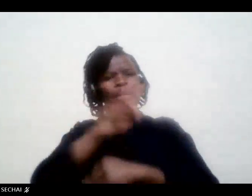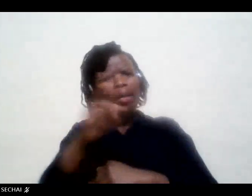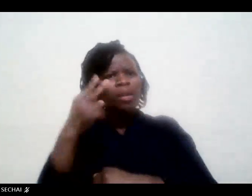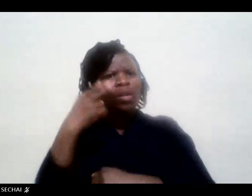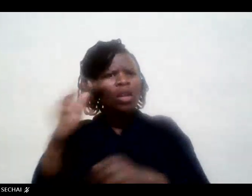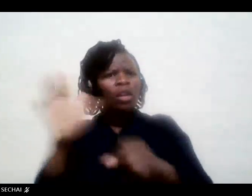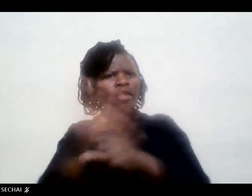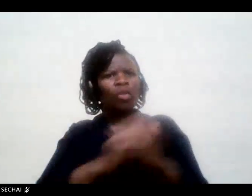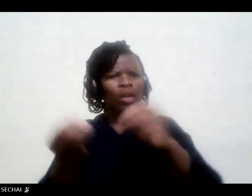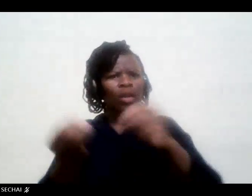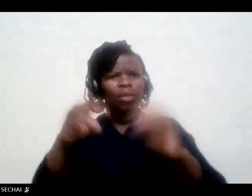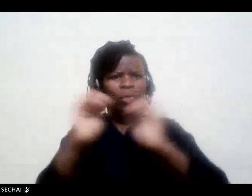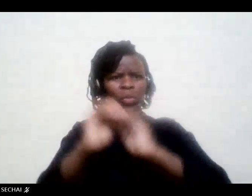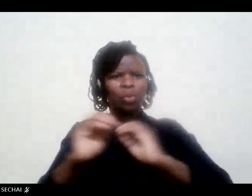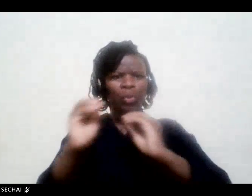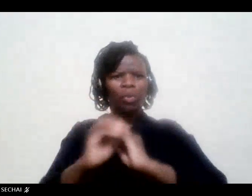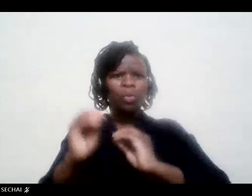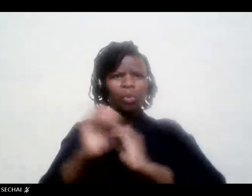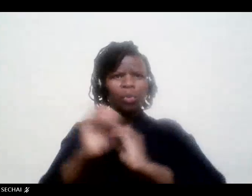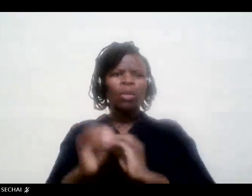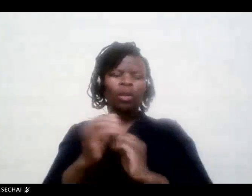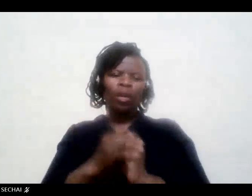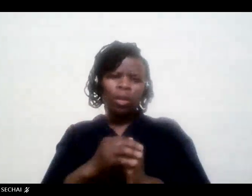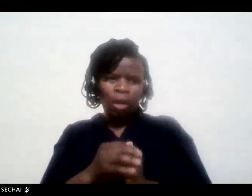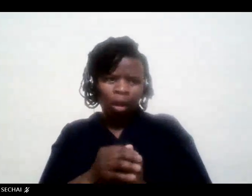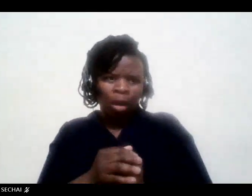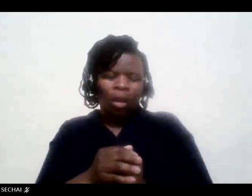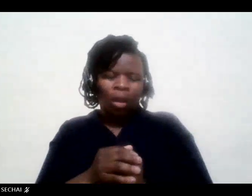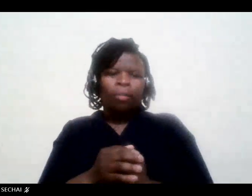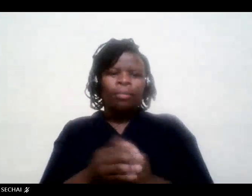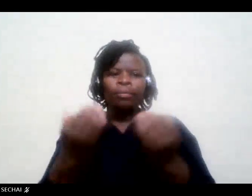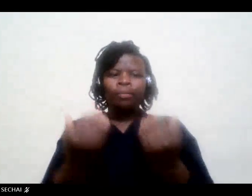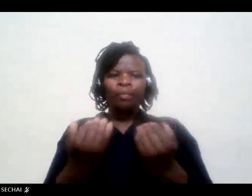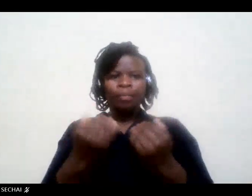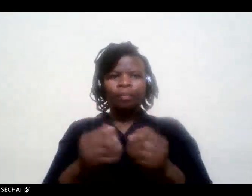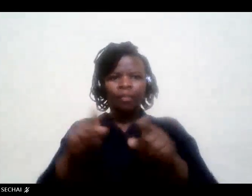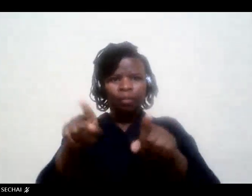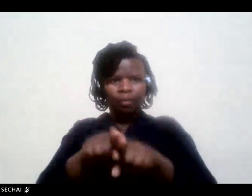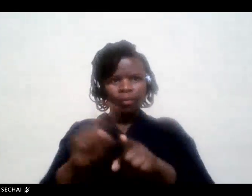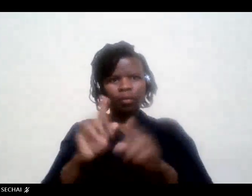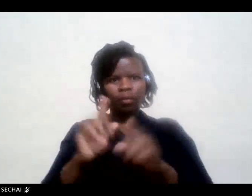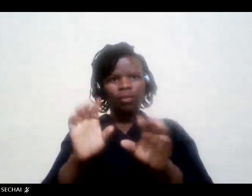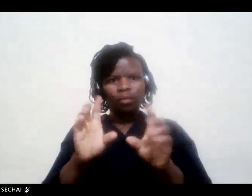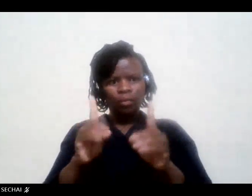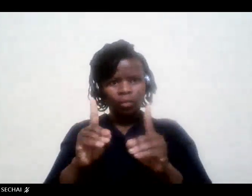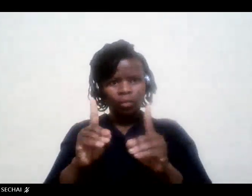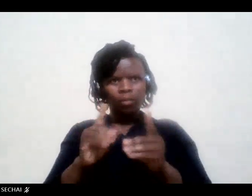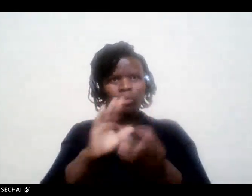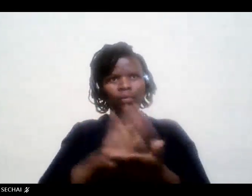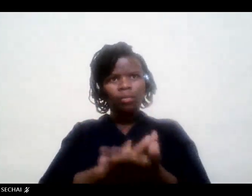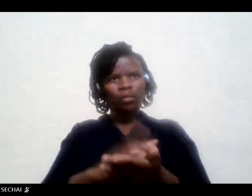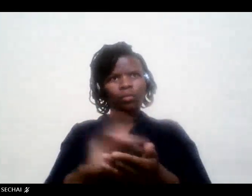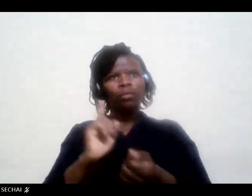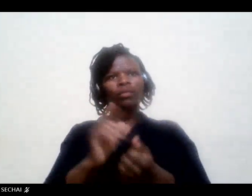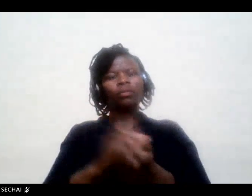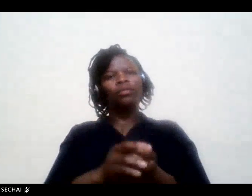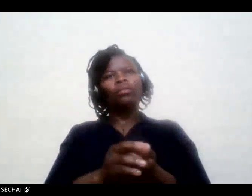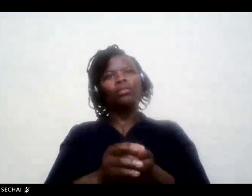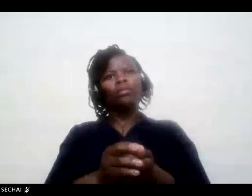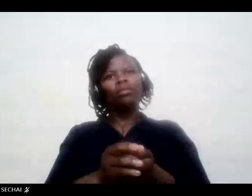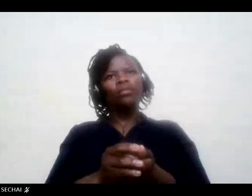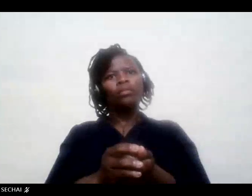participation, are they achieving the goals, the outcomes of education? And I will say not just the outcomes, just like Benedict was talking about,